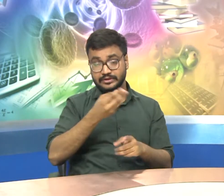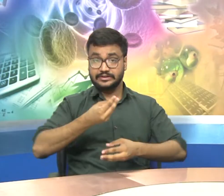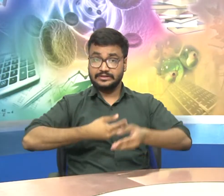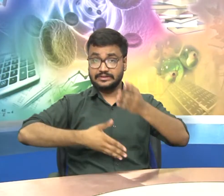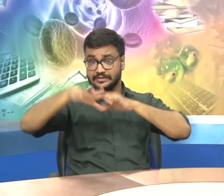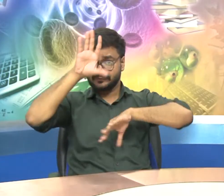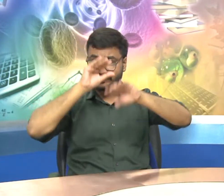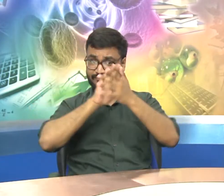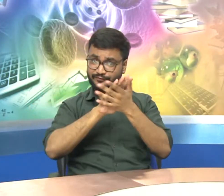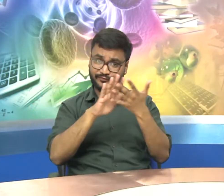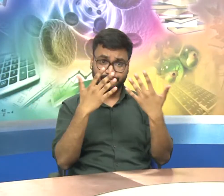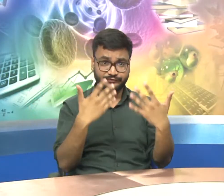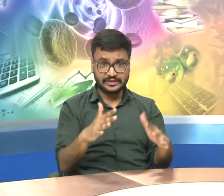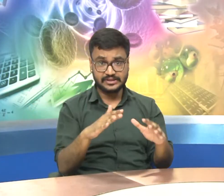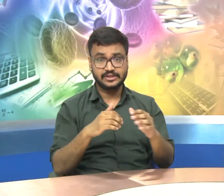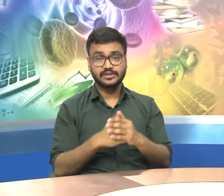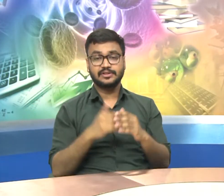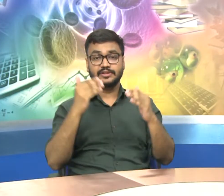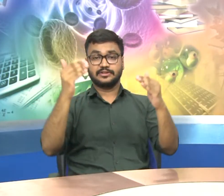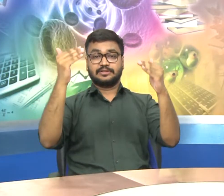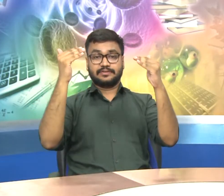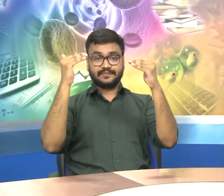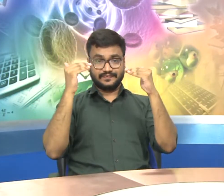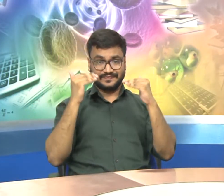cyanobacteria and oxygen production,